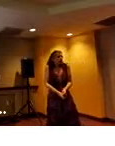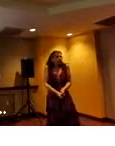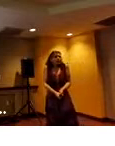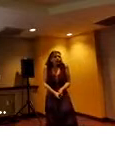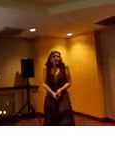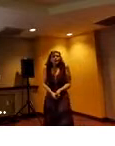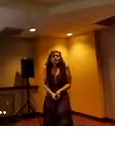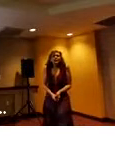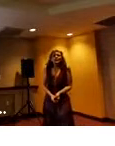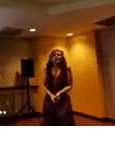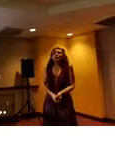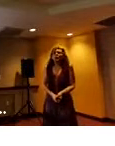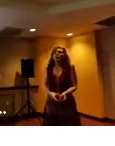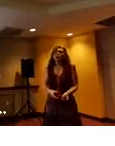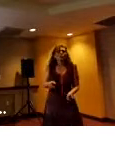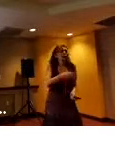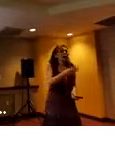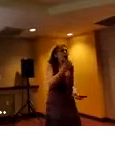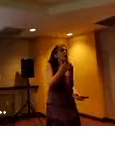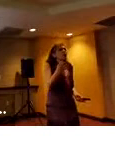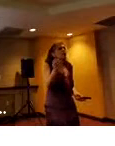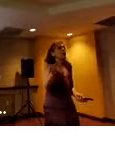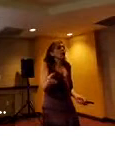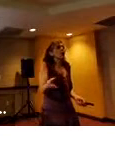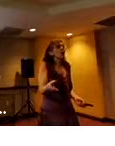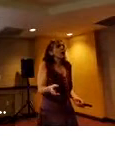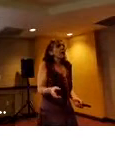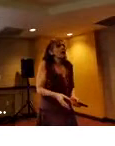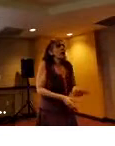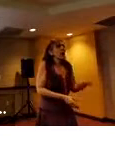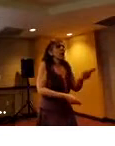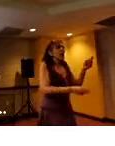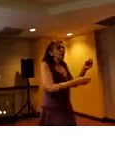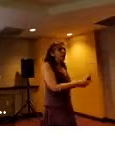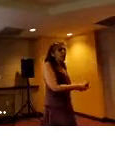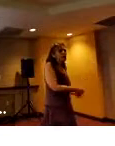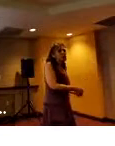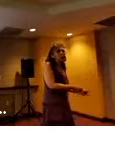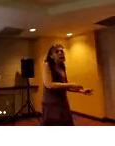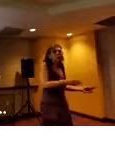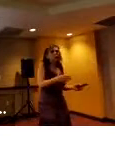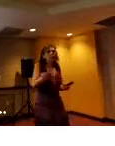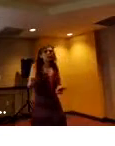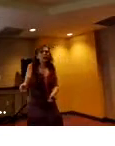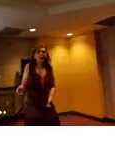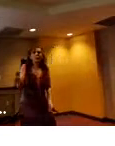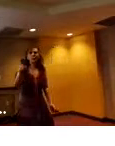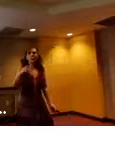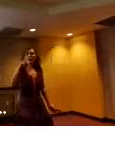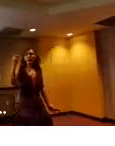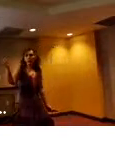sure. And in fact, we've seen this play out in the law, that if you have an application